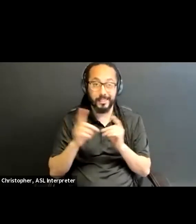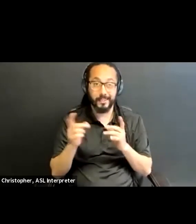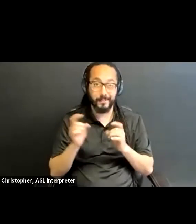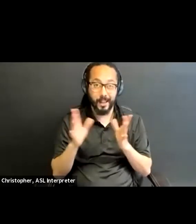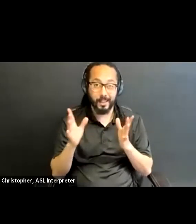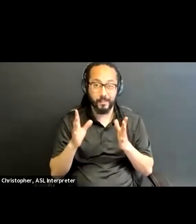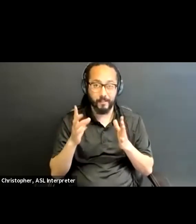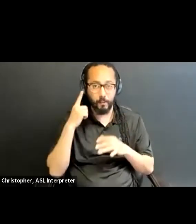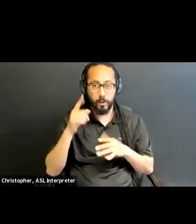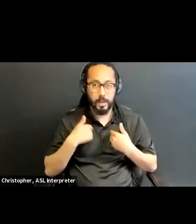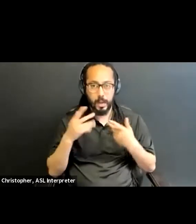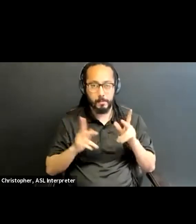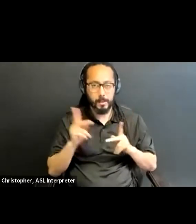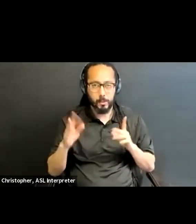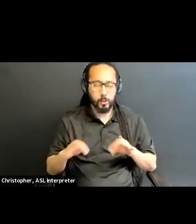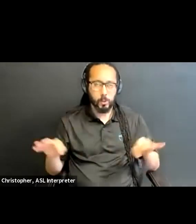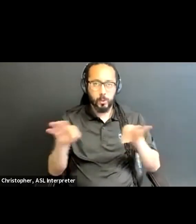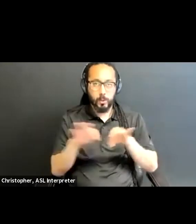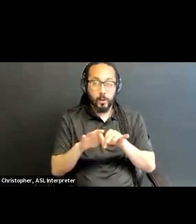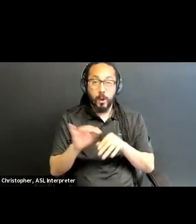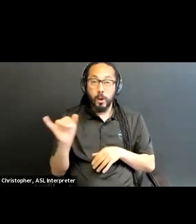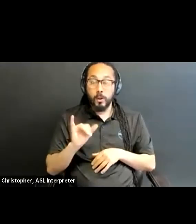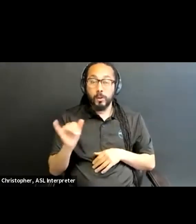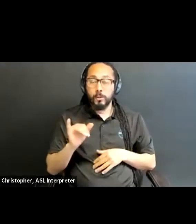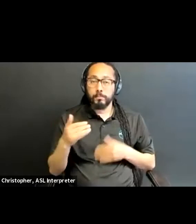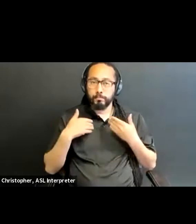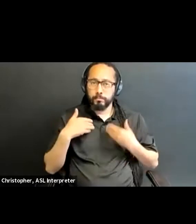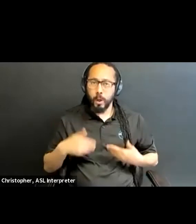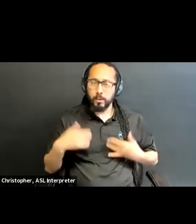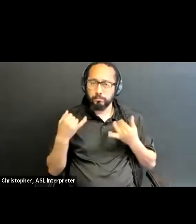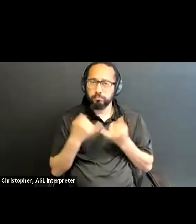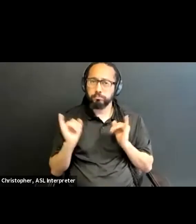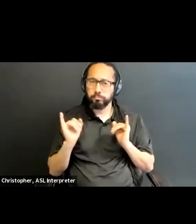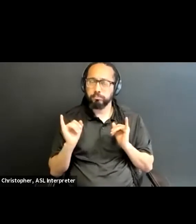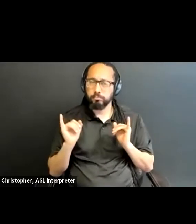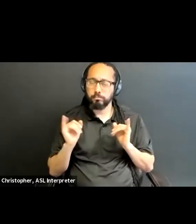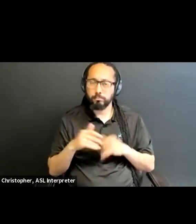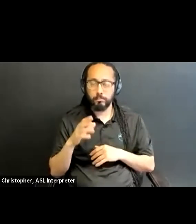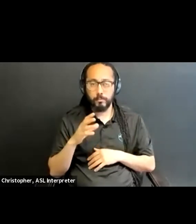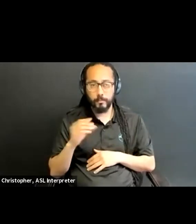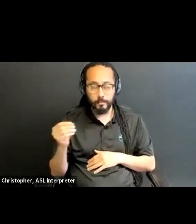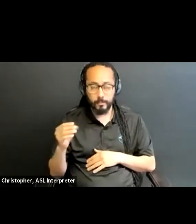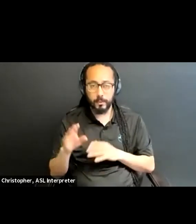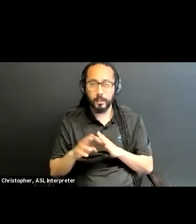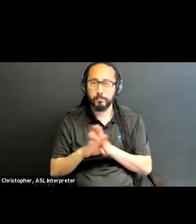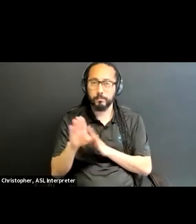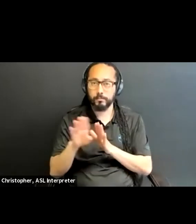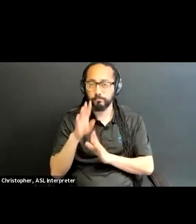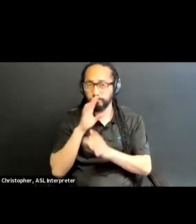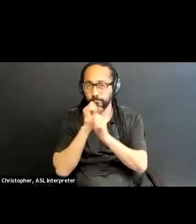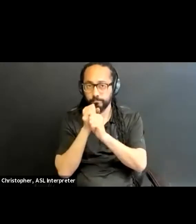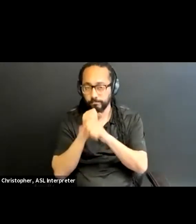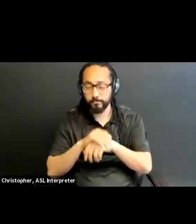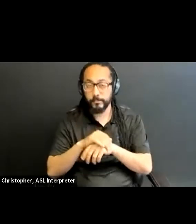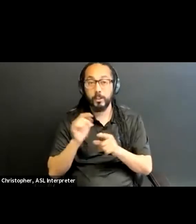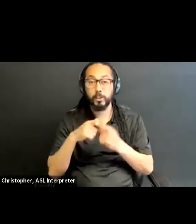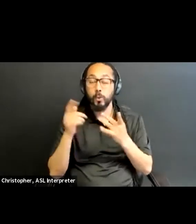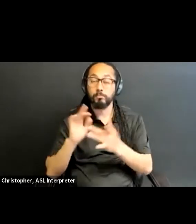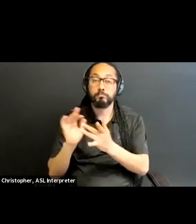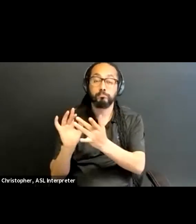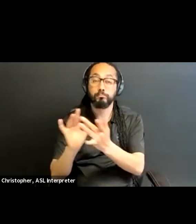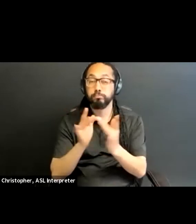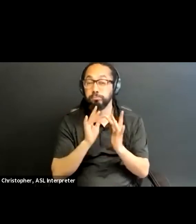people. And of course, bodily autonomy and building community as well. So making those connections is something that I think